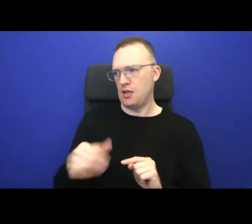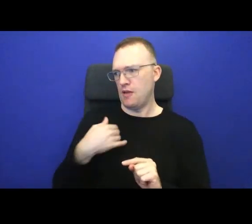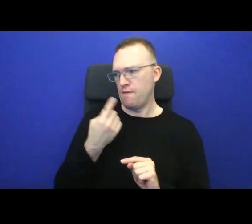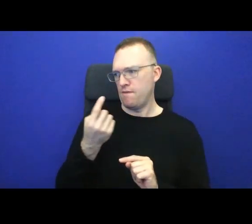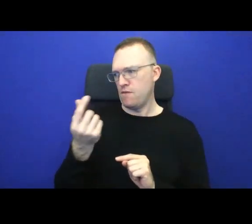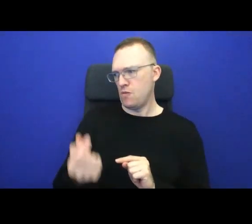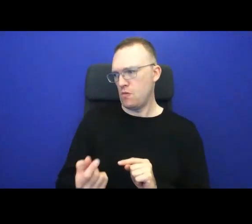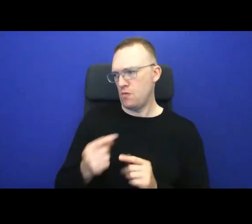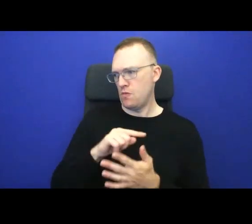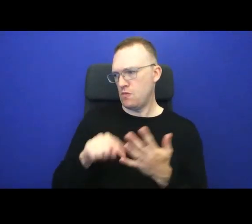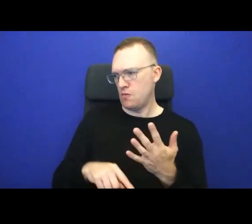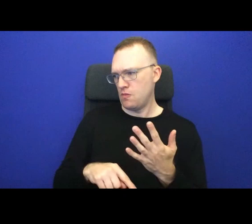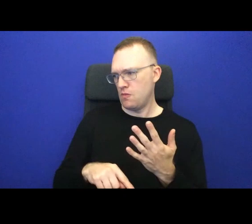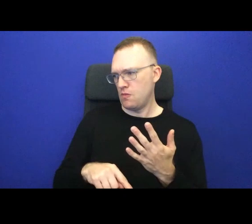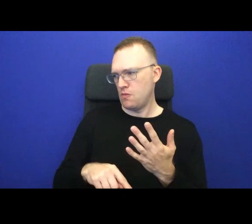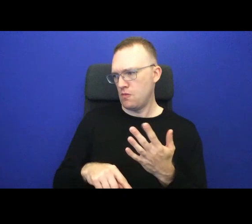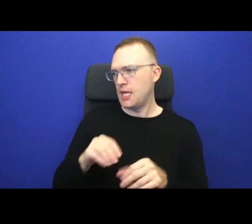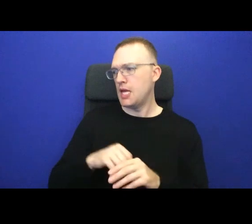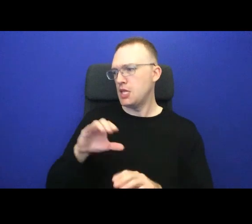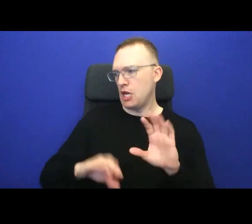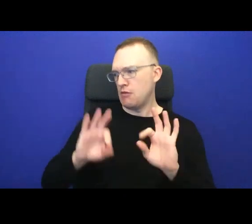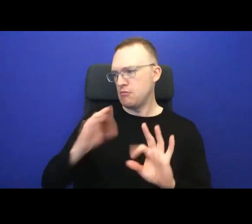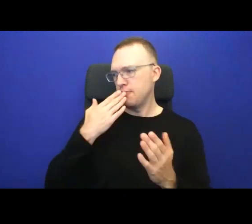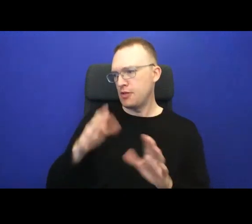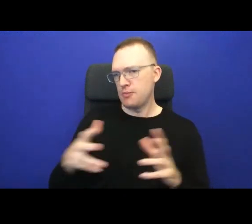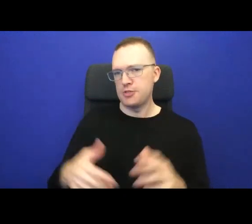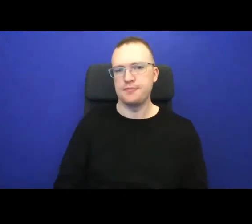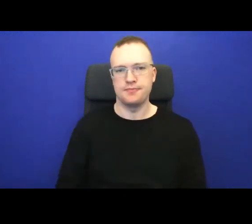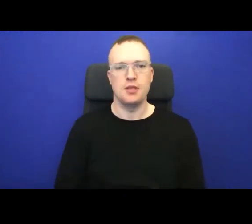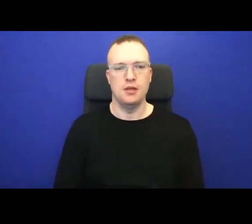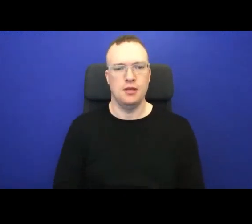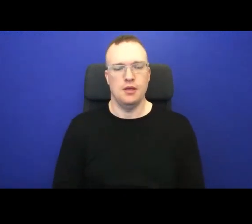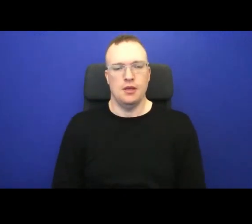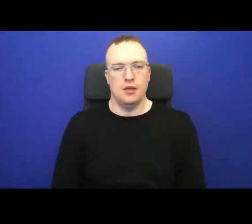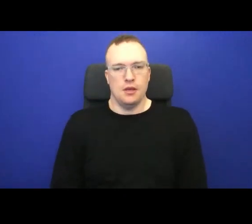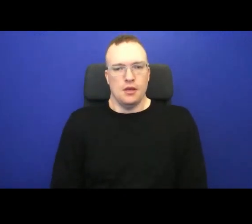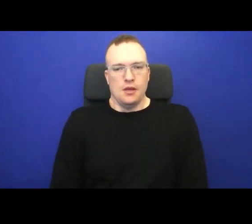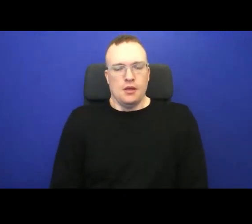here. Oh, it's in the chat. Okay, thank you very much. That's good.